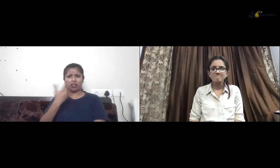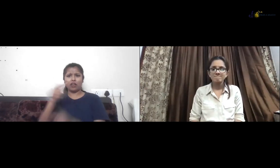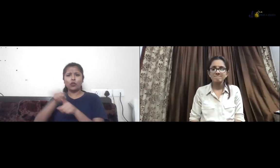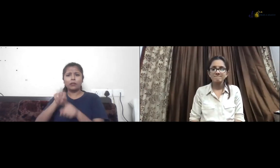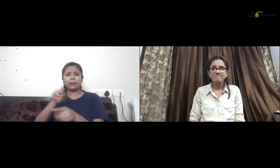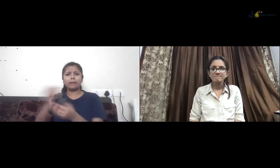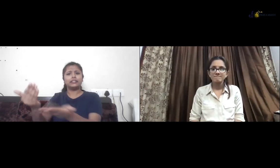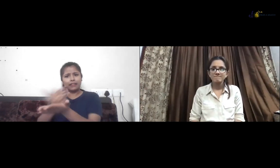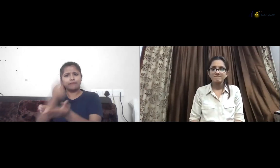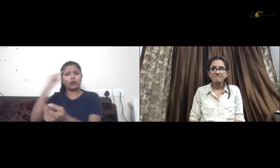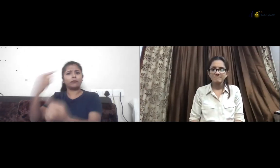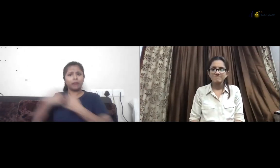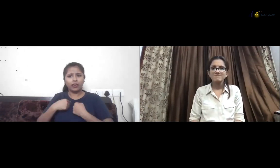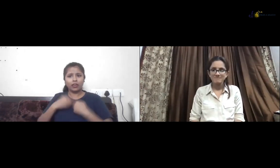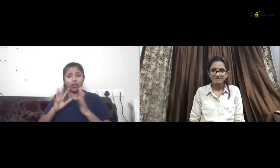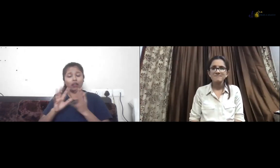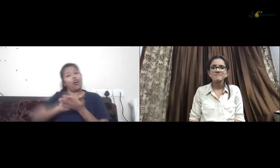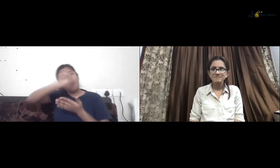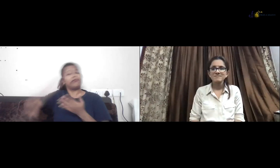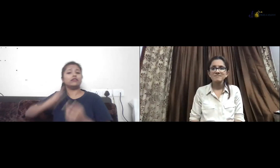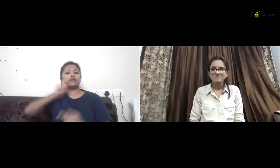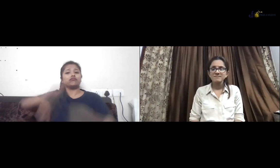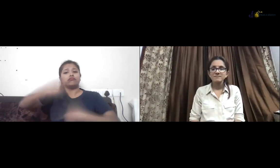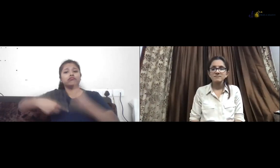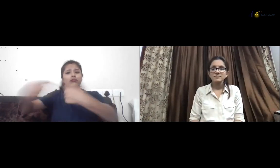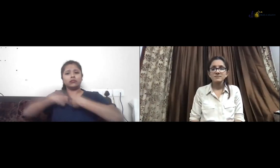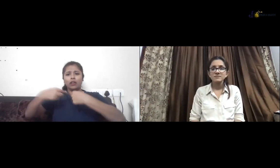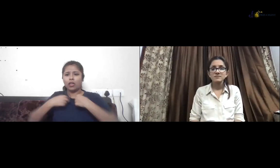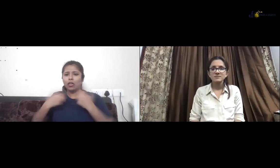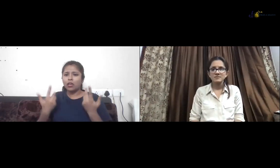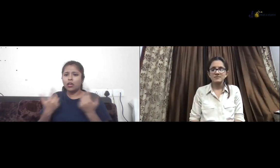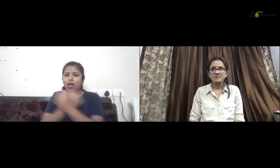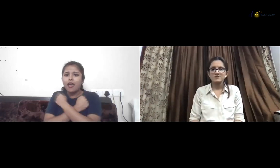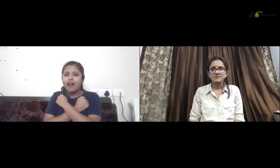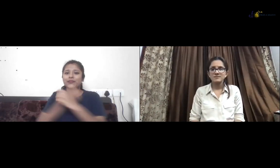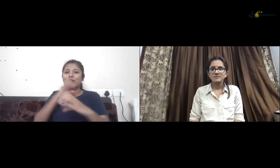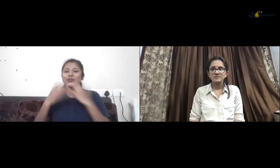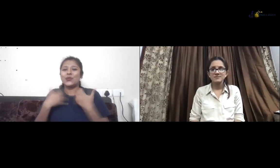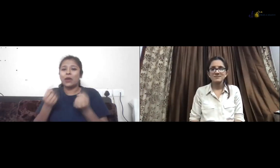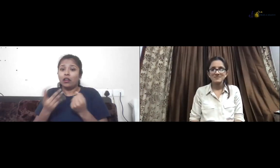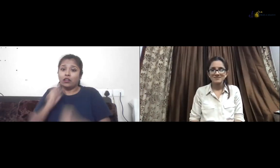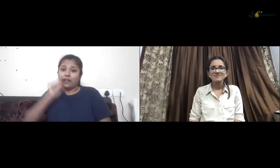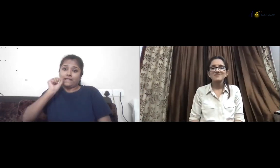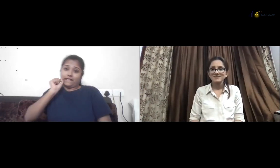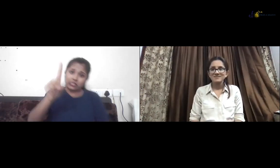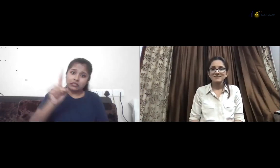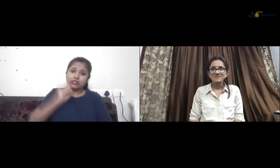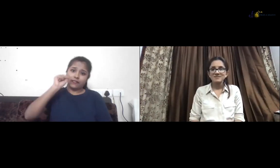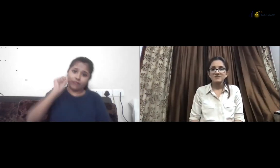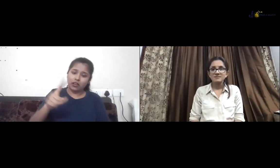shame while buying the condoms?" So it means he said no. He will always.